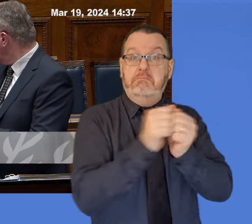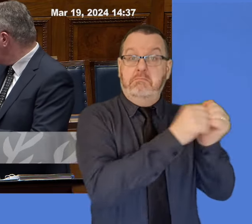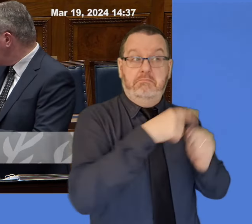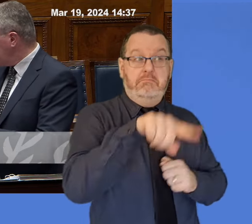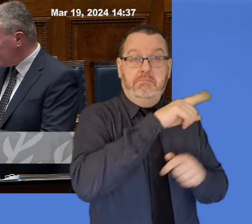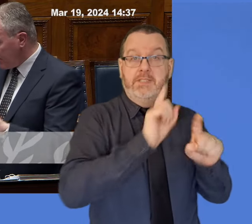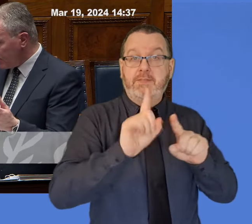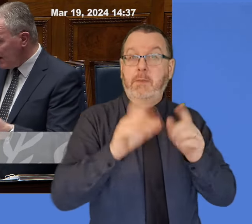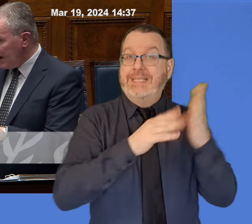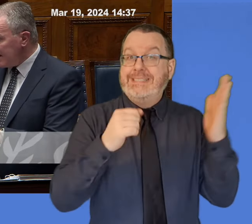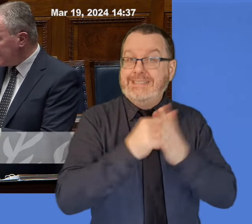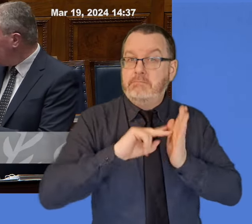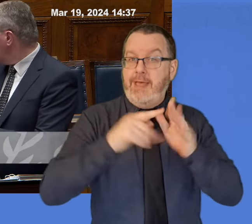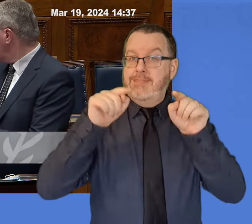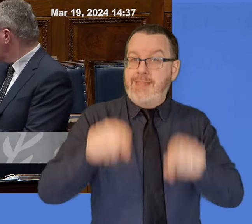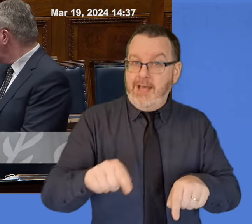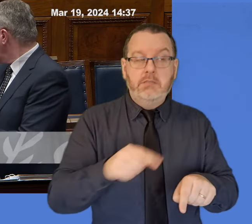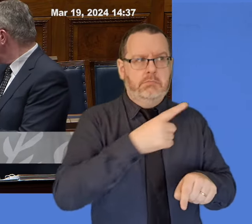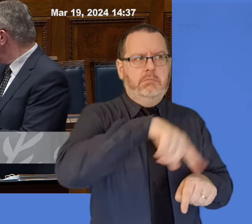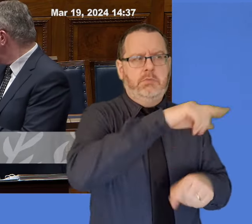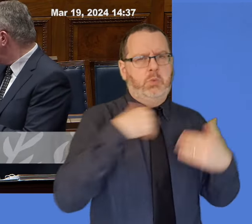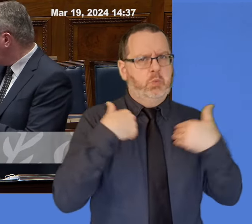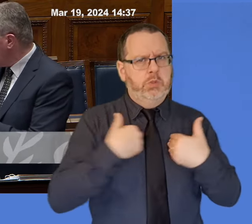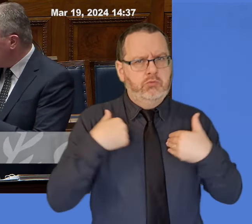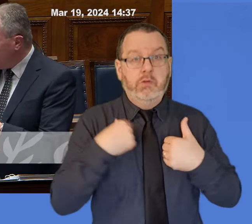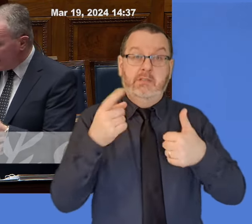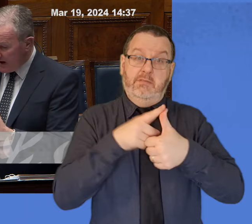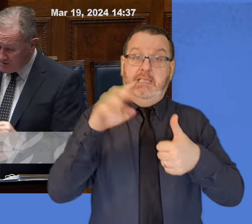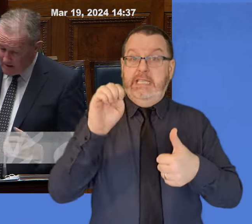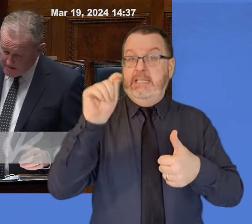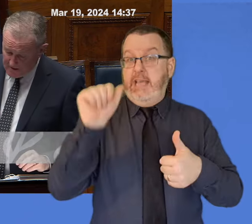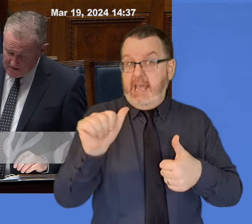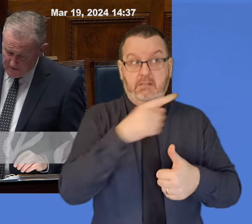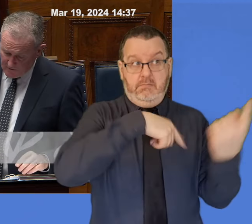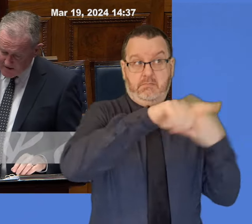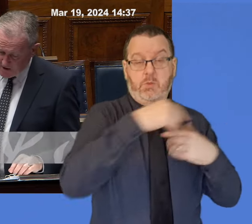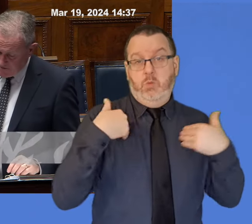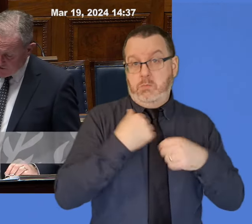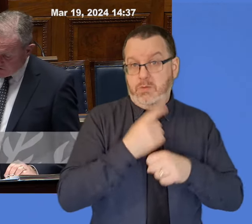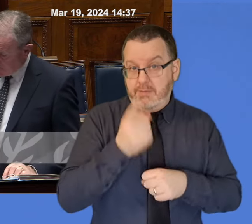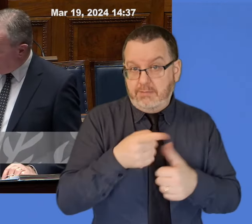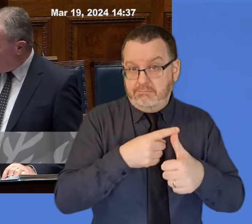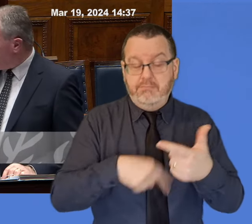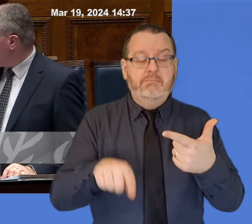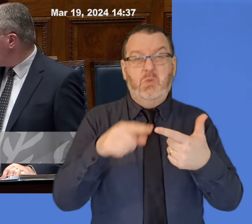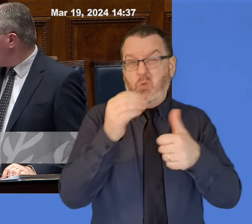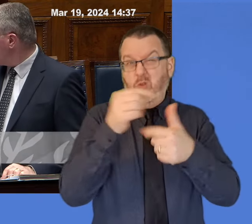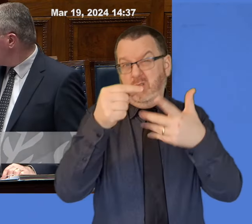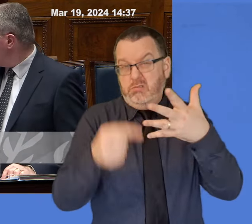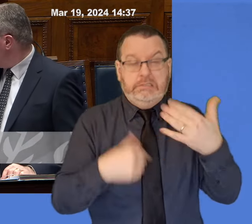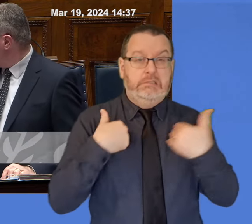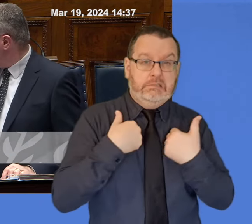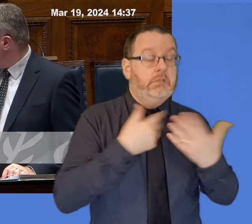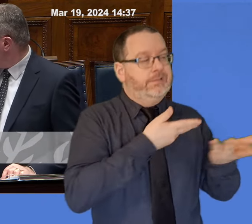the issues they faced. And of course, ETA is a concern for them, as well as they raised a number of issues, but a very, very